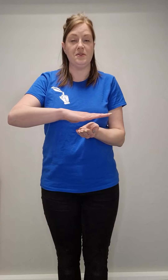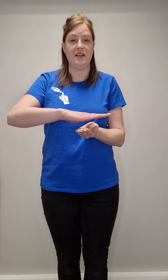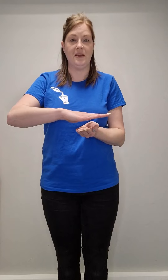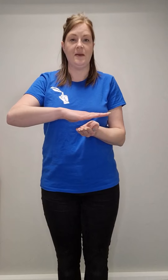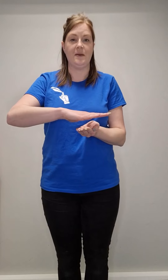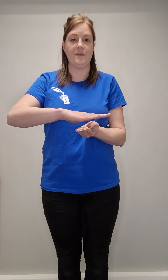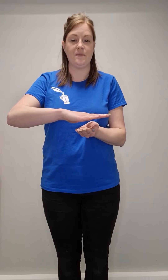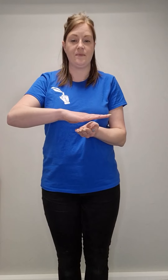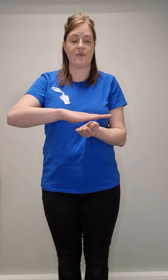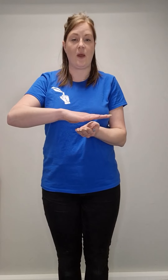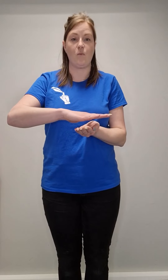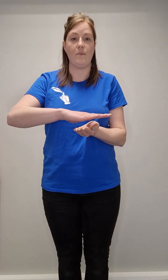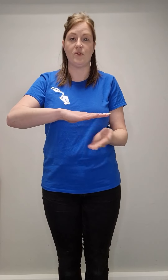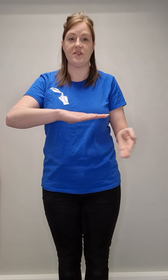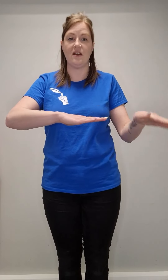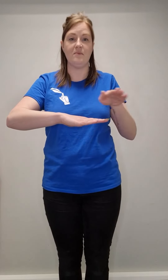Shoes. And one more time.